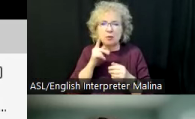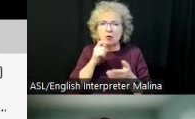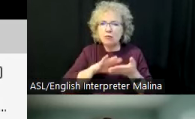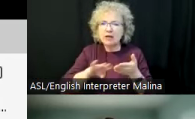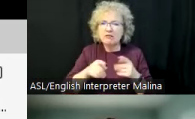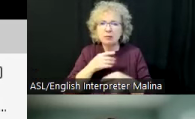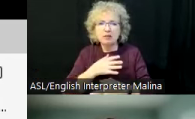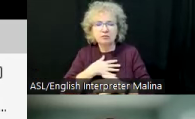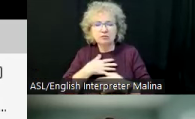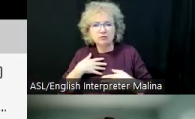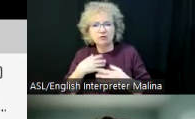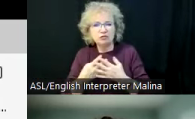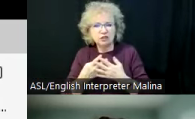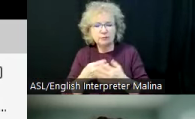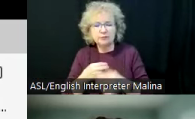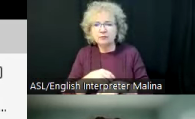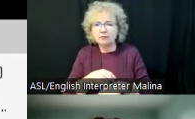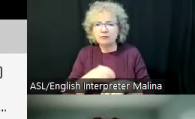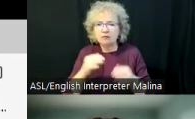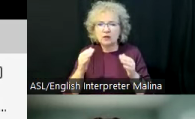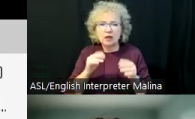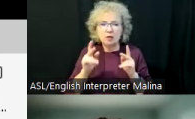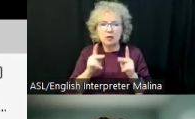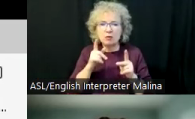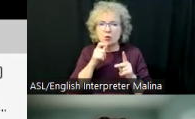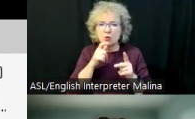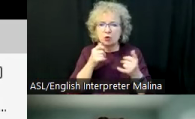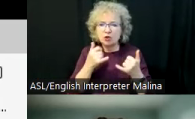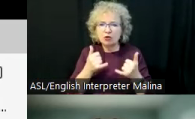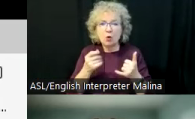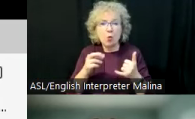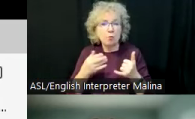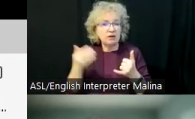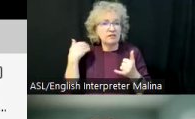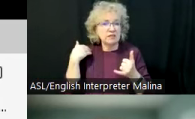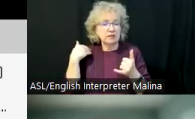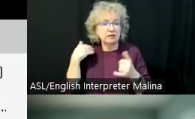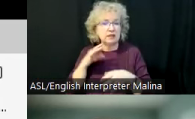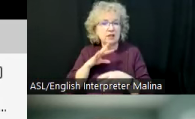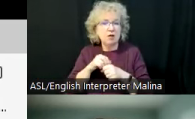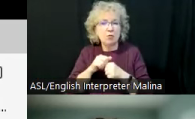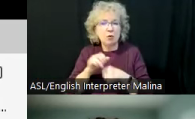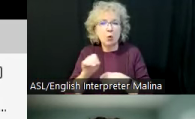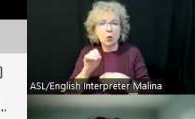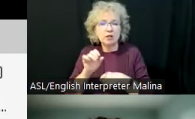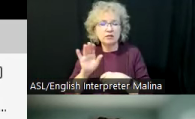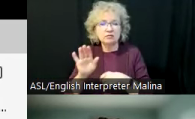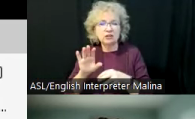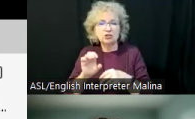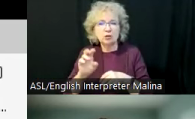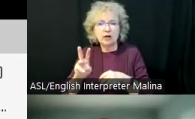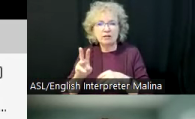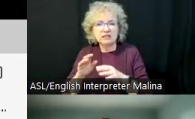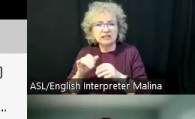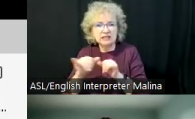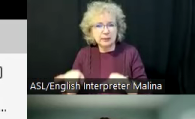incarceration, individuals who currently or previously were involved with Oregon's child welfare system,